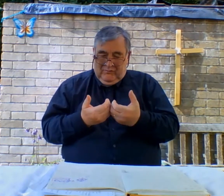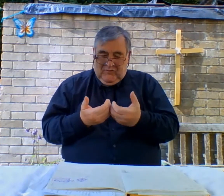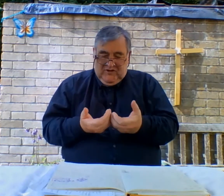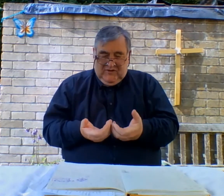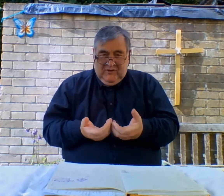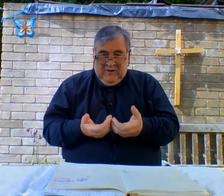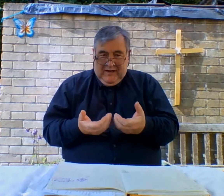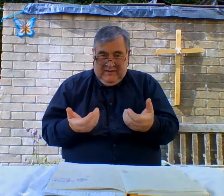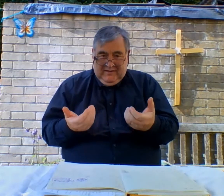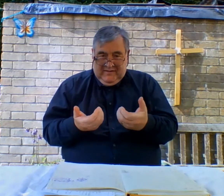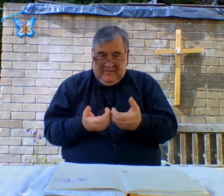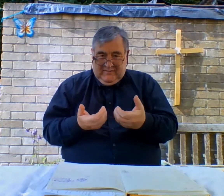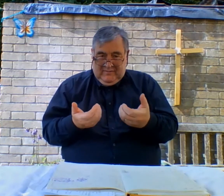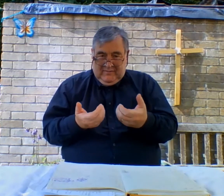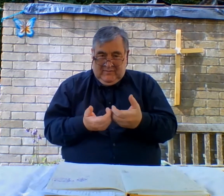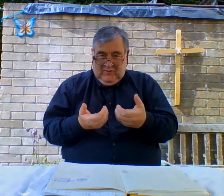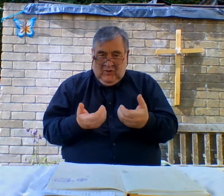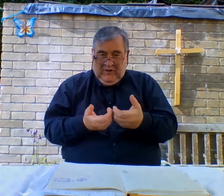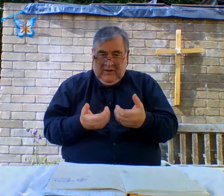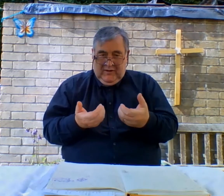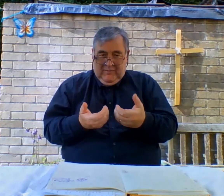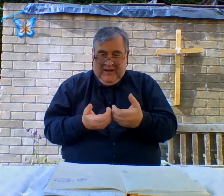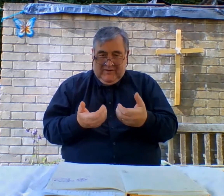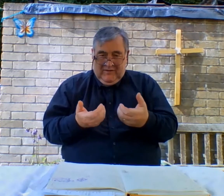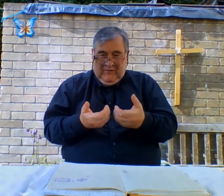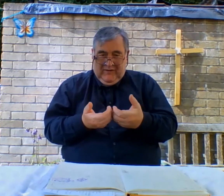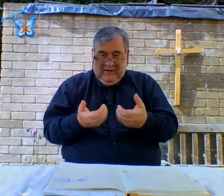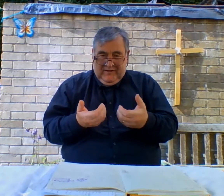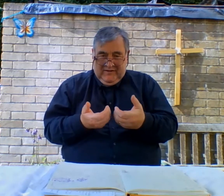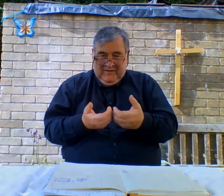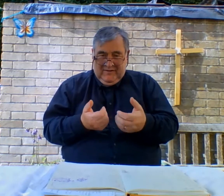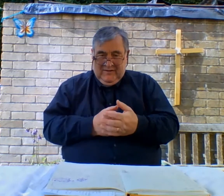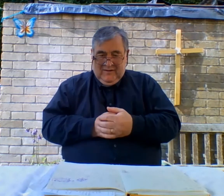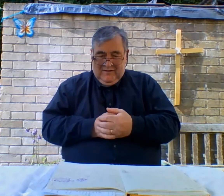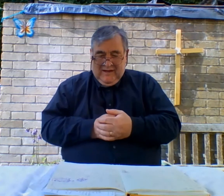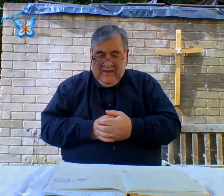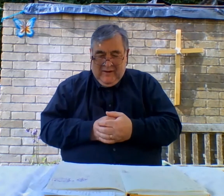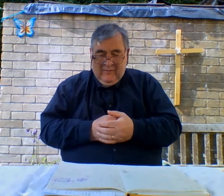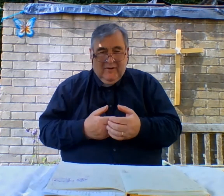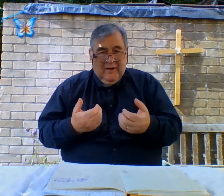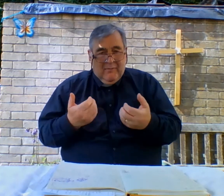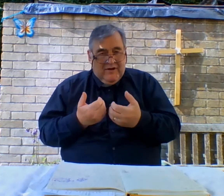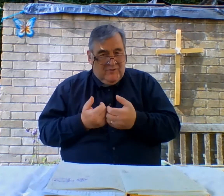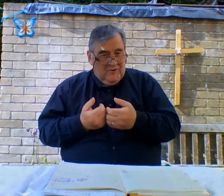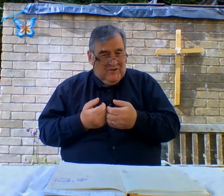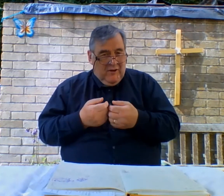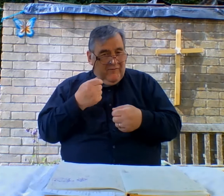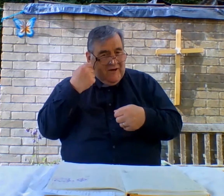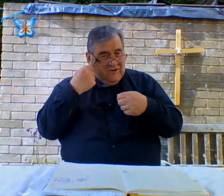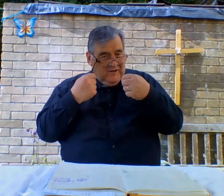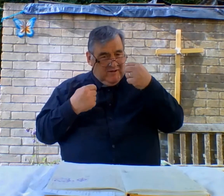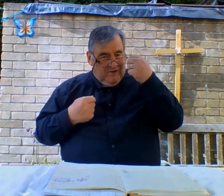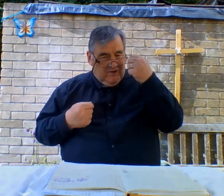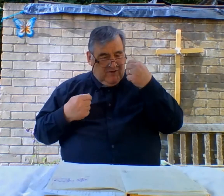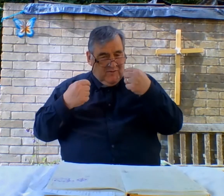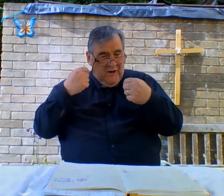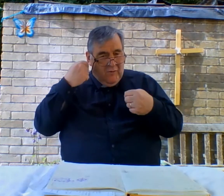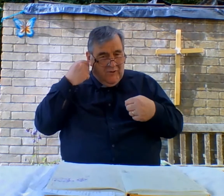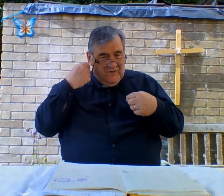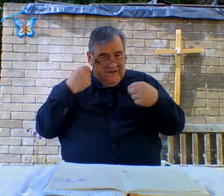Just 2 hands knocking the backs of your fingers together. But it's also facial expressions as well with all 6